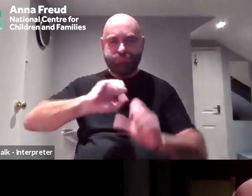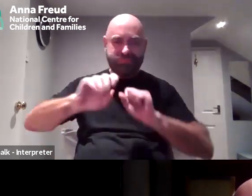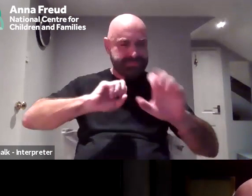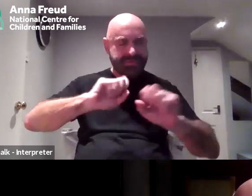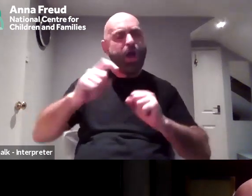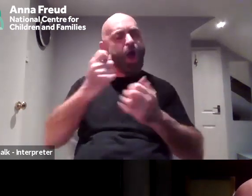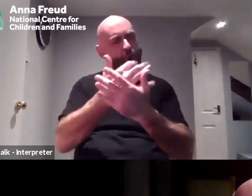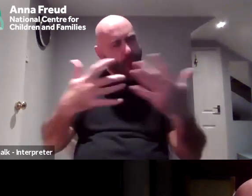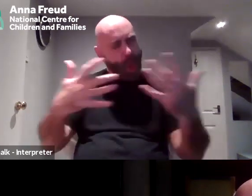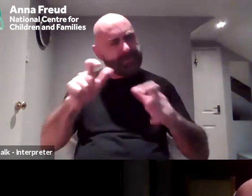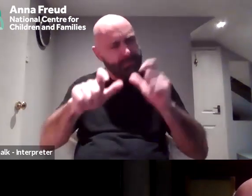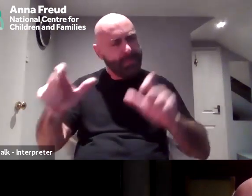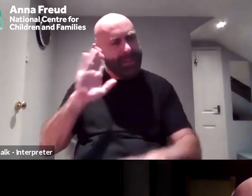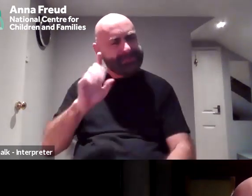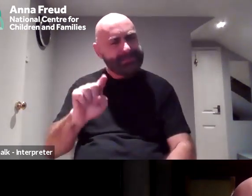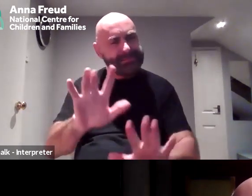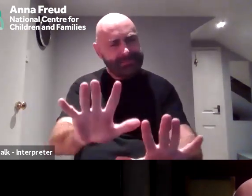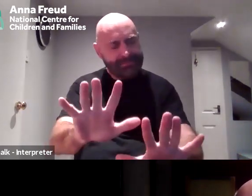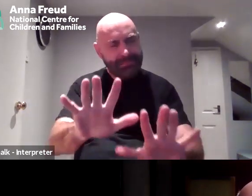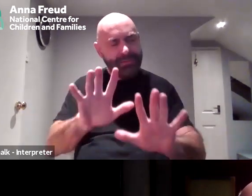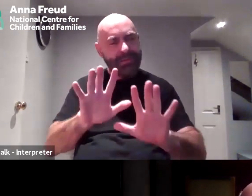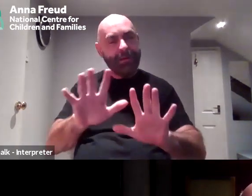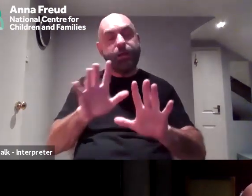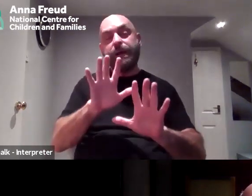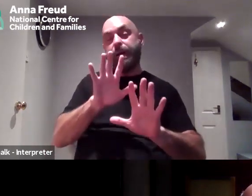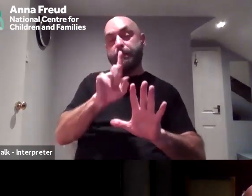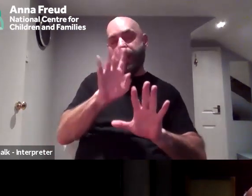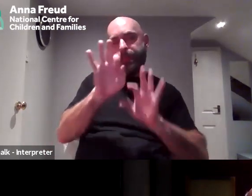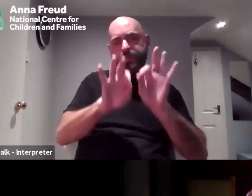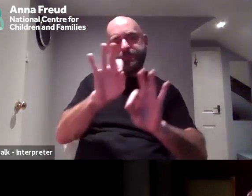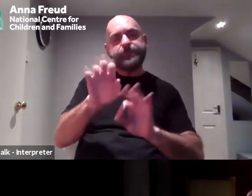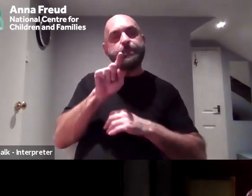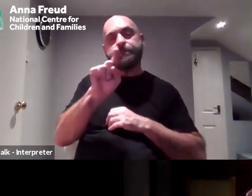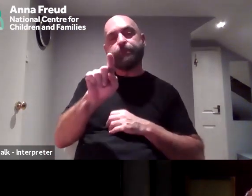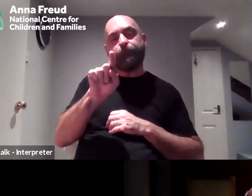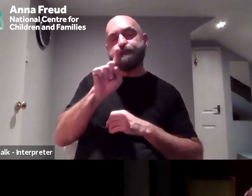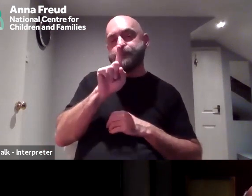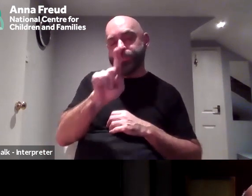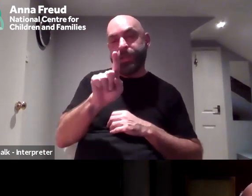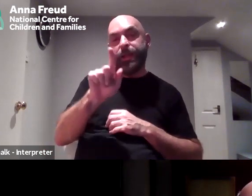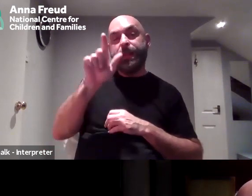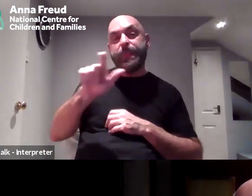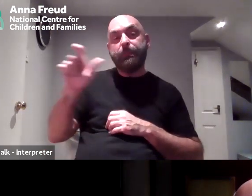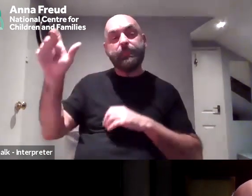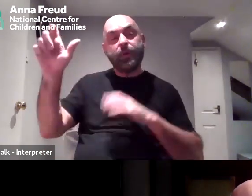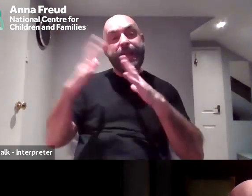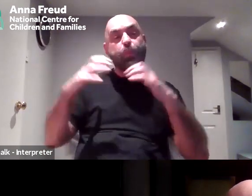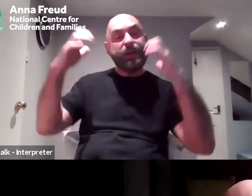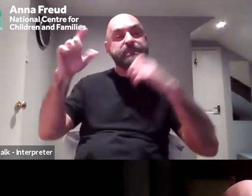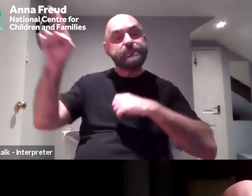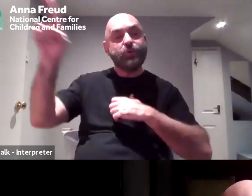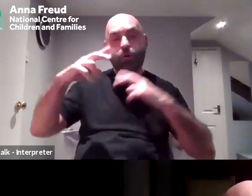of people are listening. So the question is, why aren't the people in Westminster